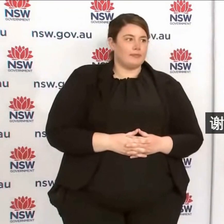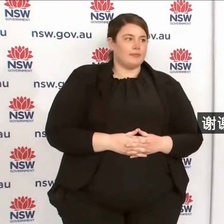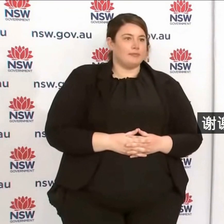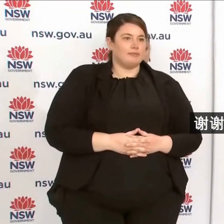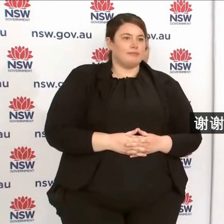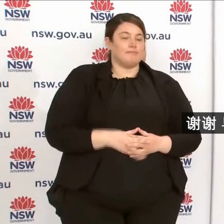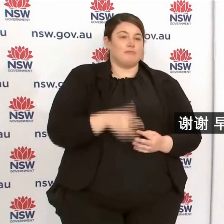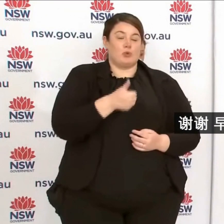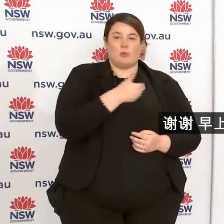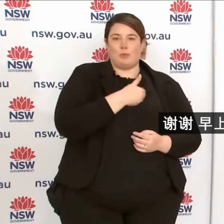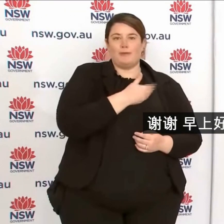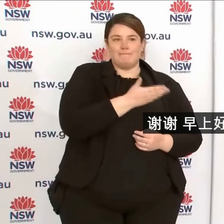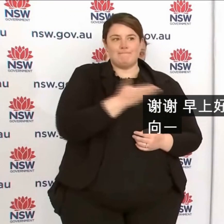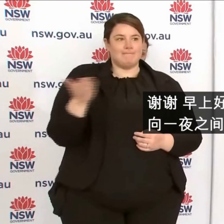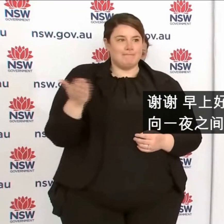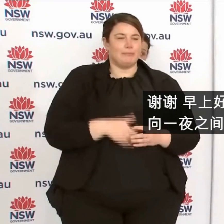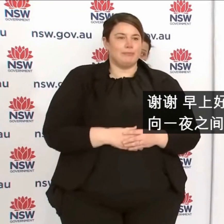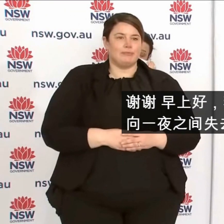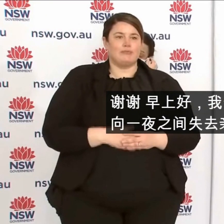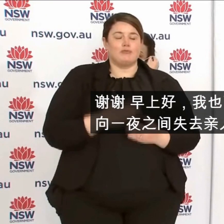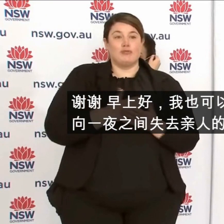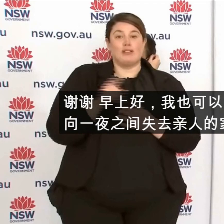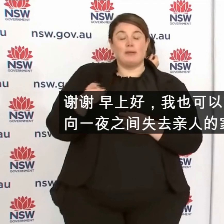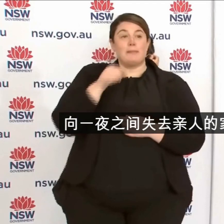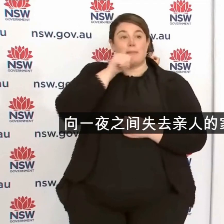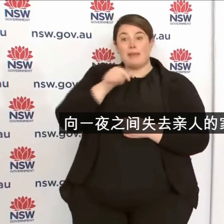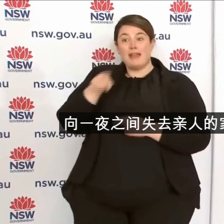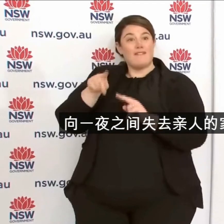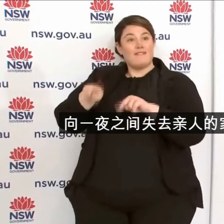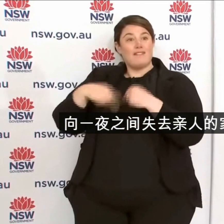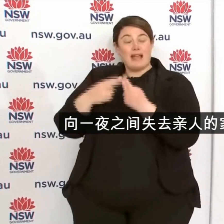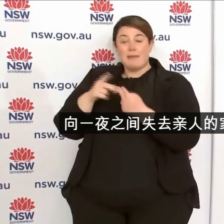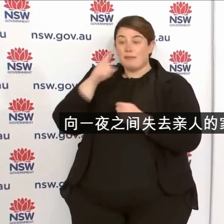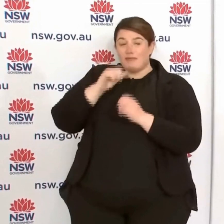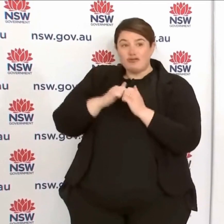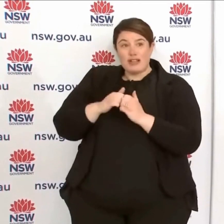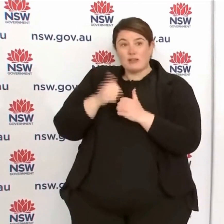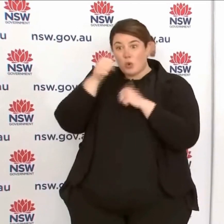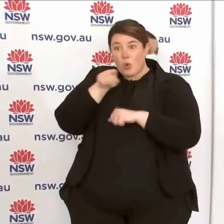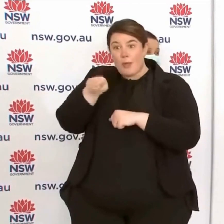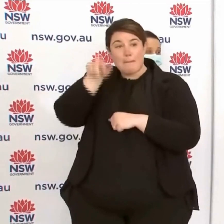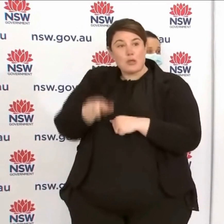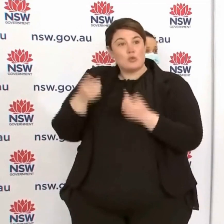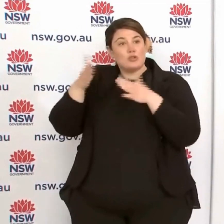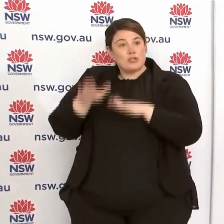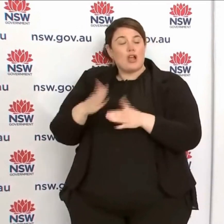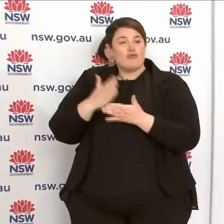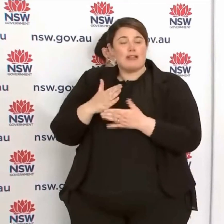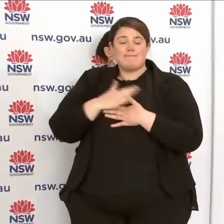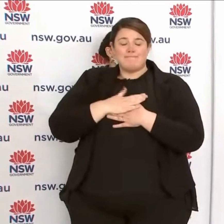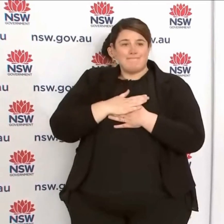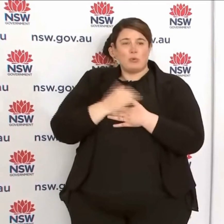Well, good morning. Can I also start by offering my sincere condolences to the family and friends of the loved one that was lost overnight, and you remain in